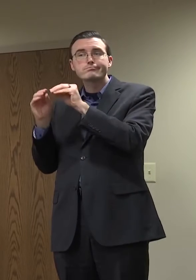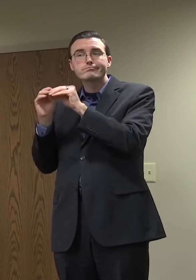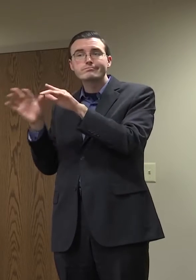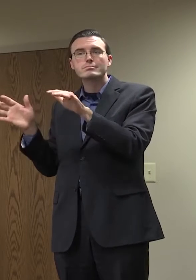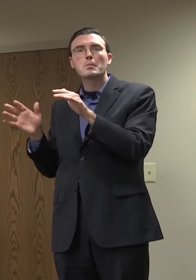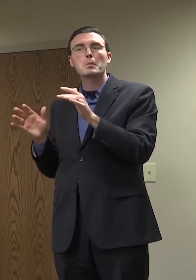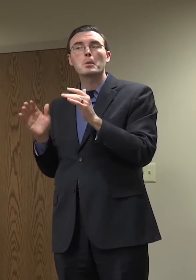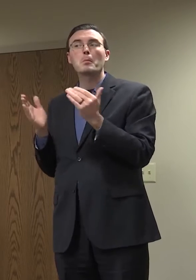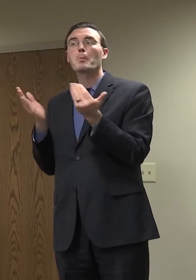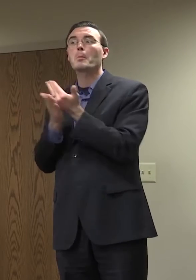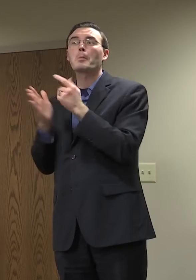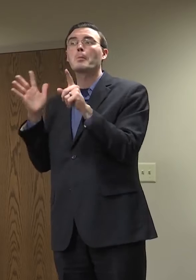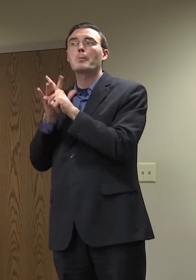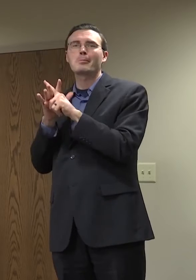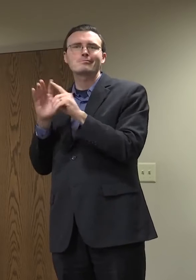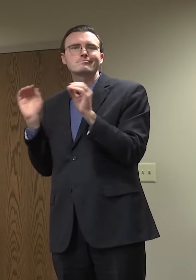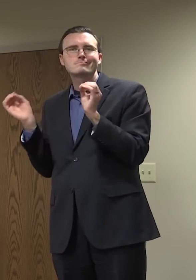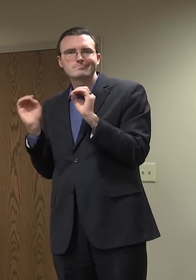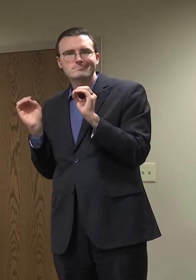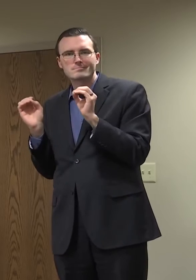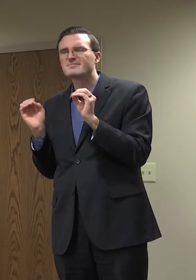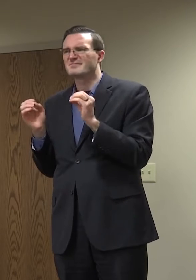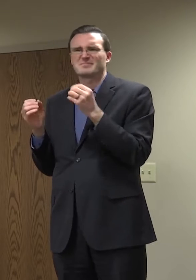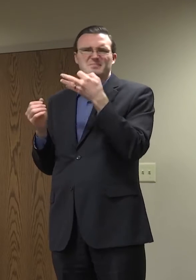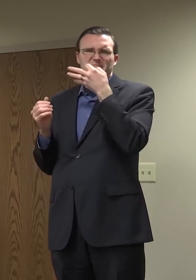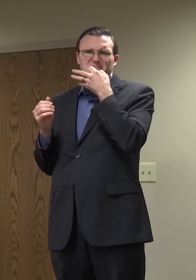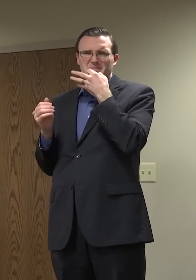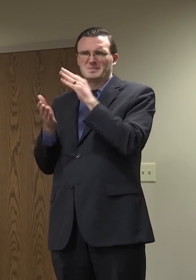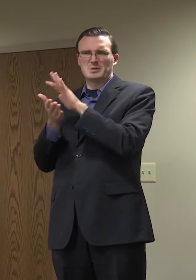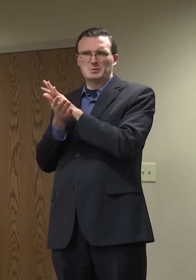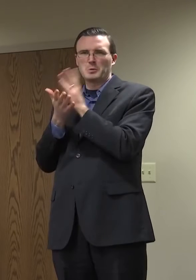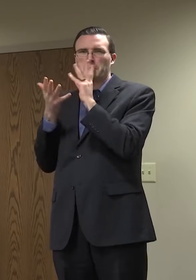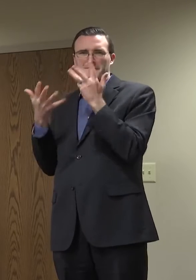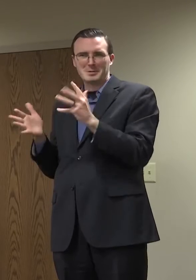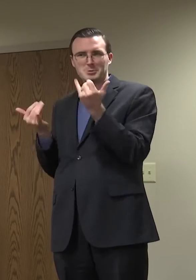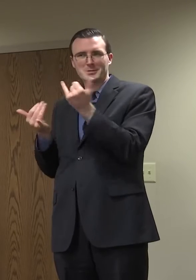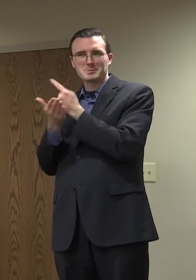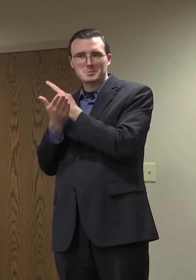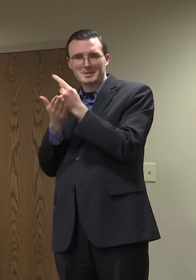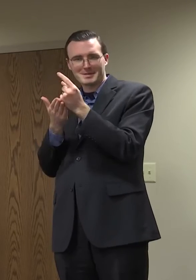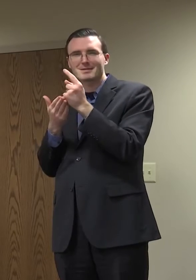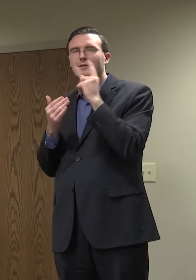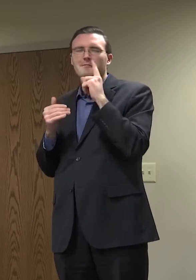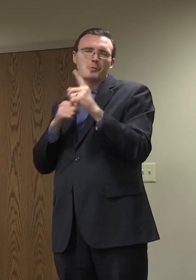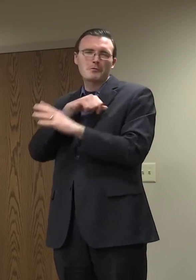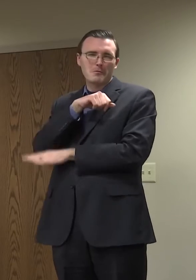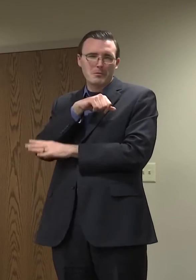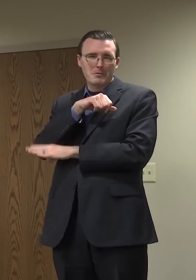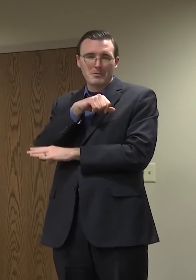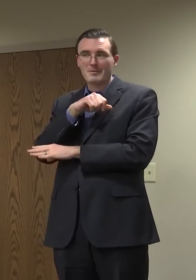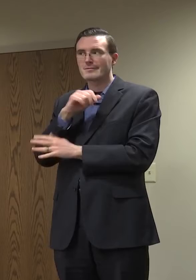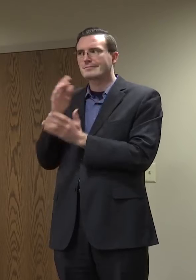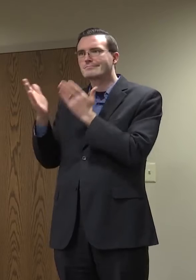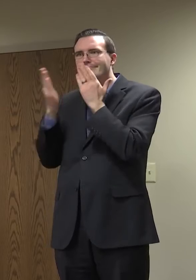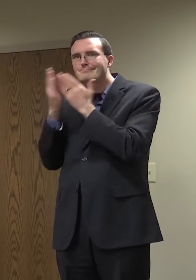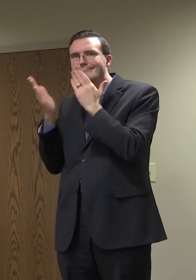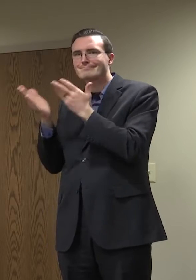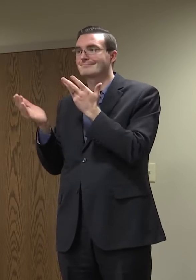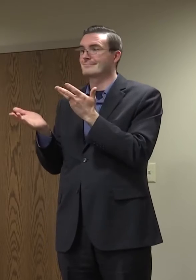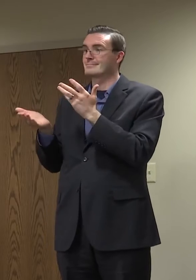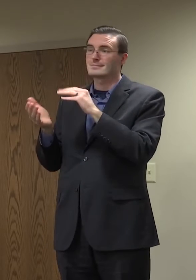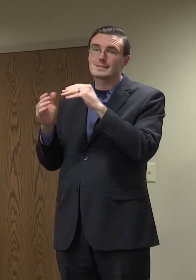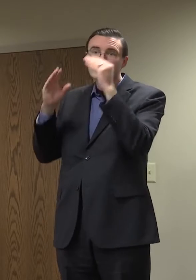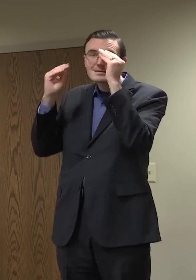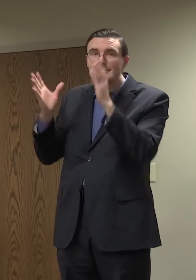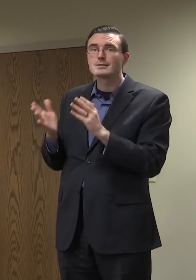this week. So we want to thank those teachers, the school nurses, those superintendents, and the families in those schools who worked very hard